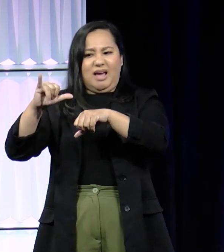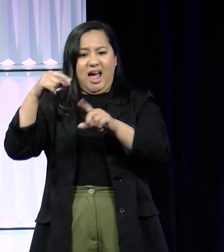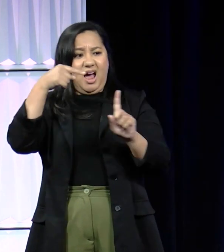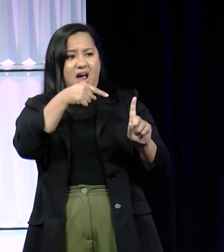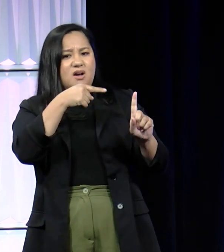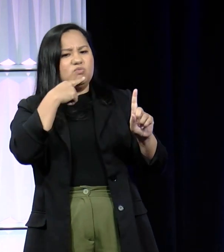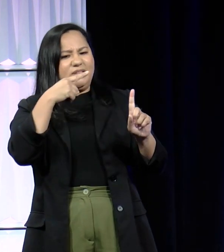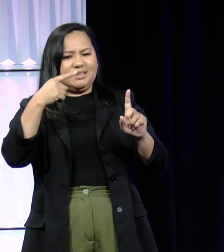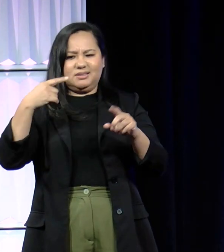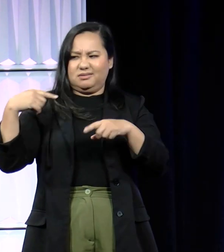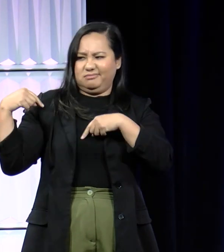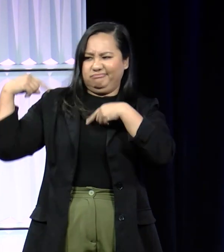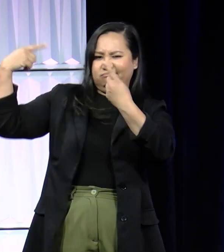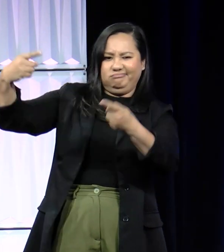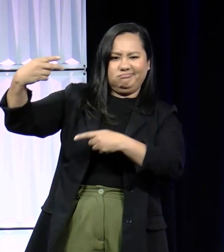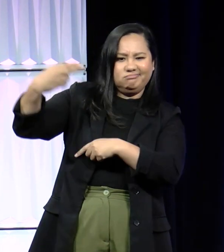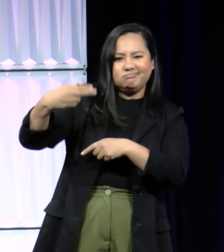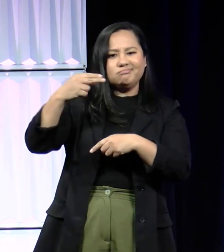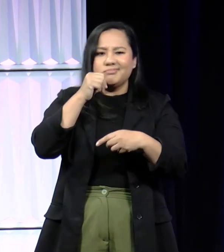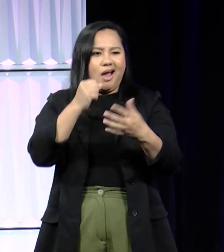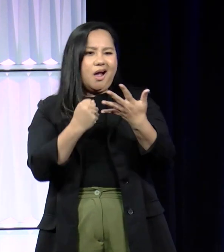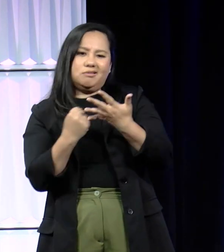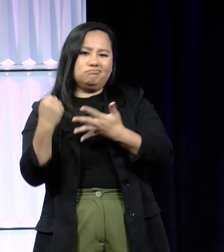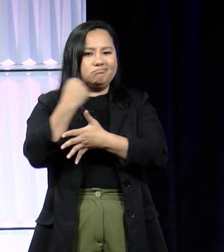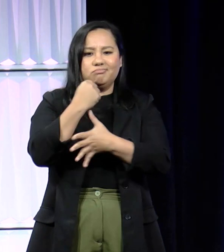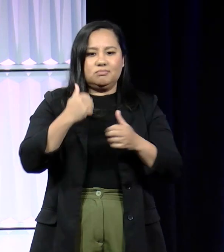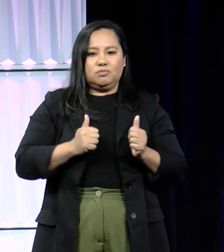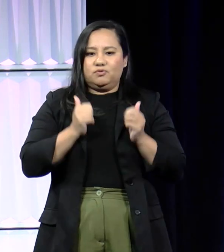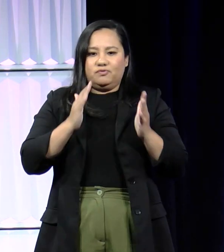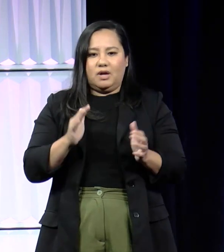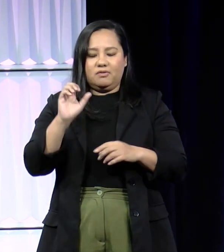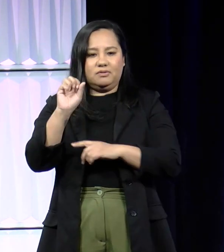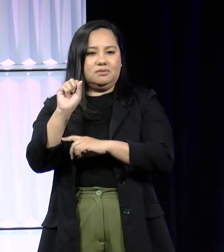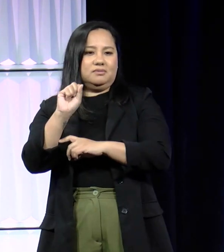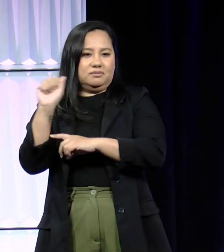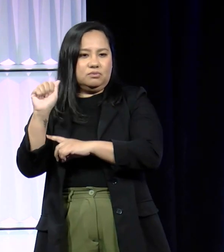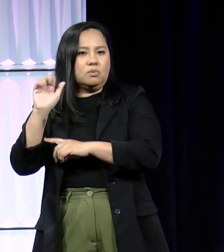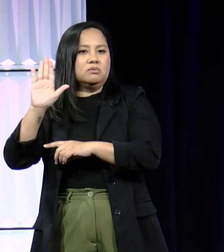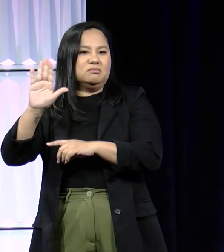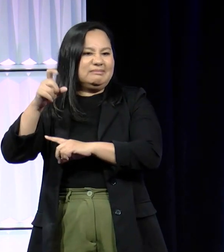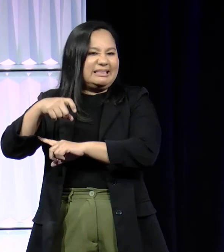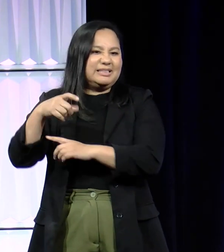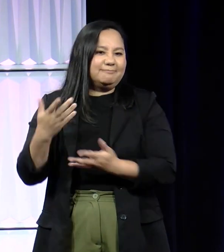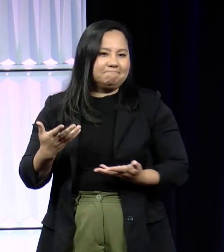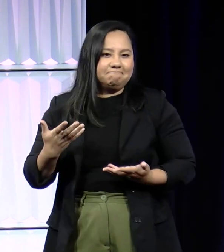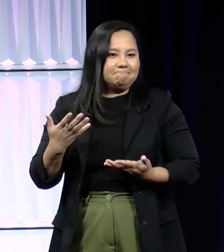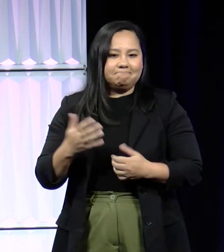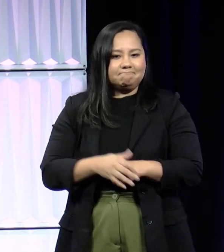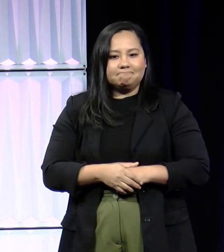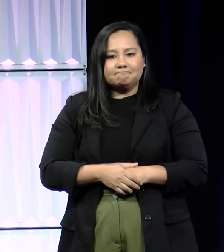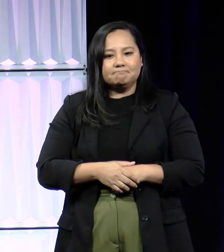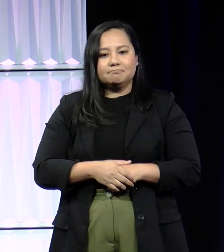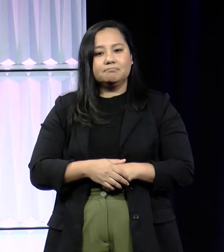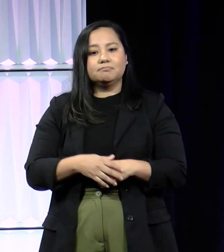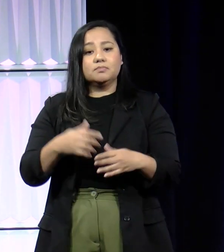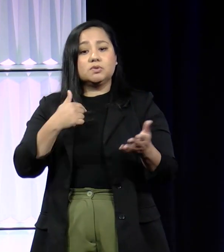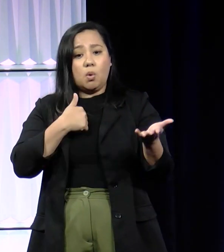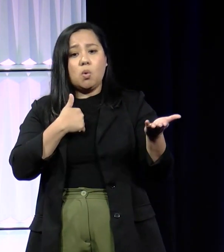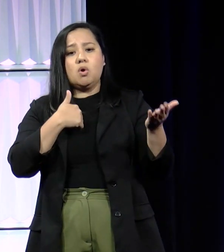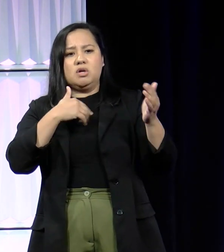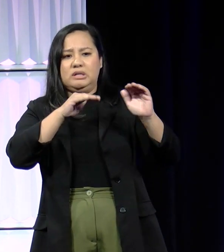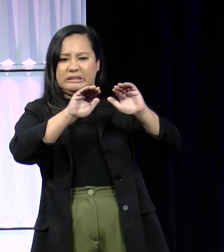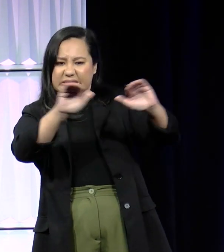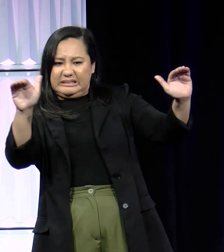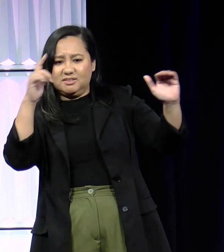not prioritized the needs of survivors of sexual assault. So, I ask that throughout the next few